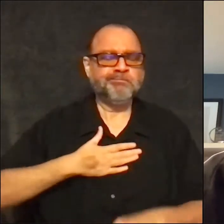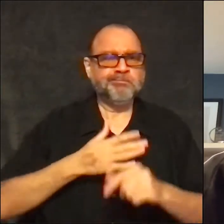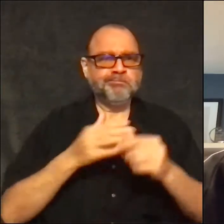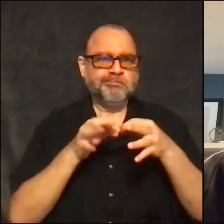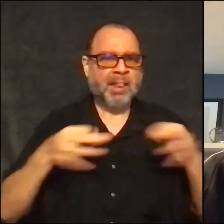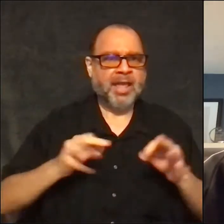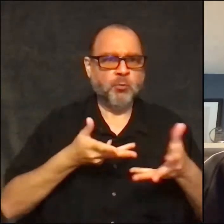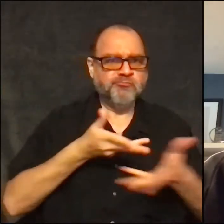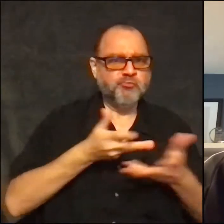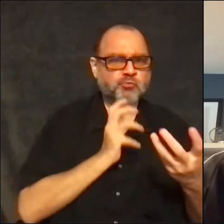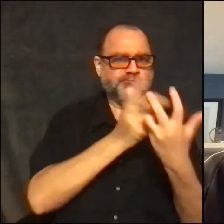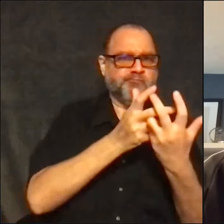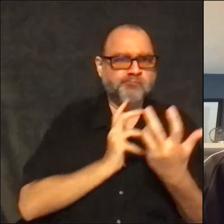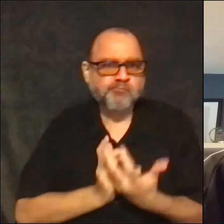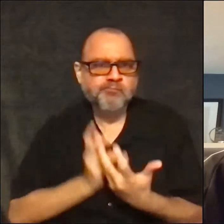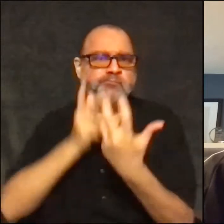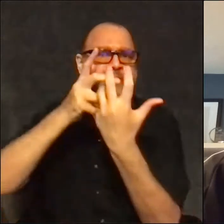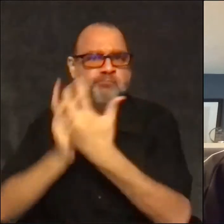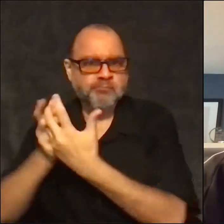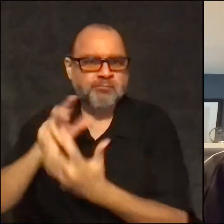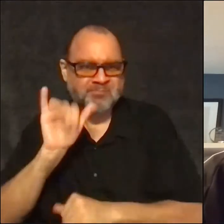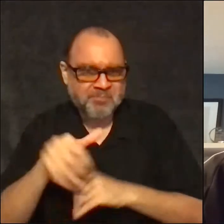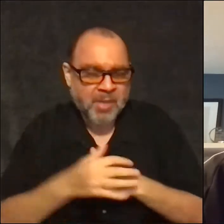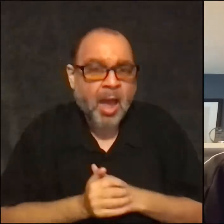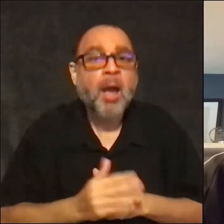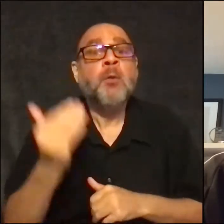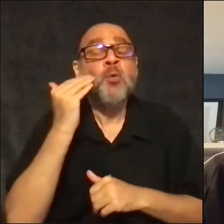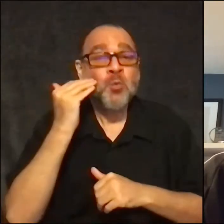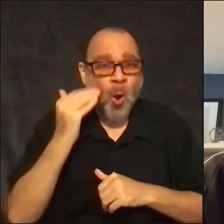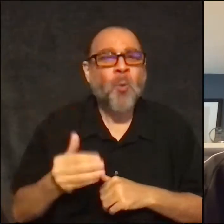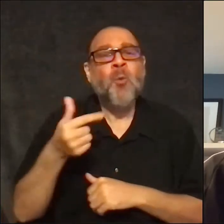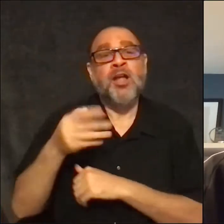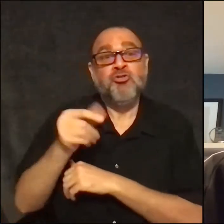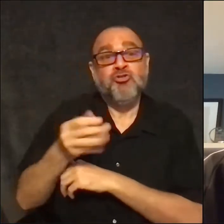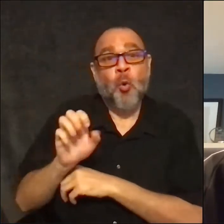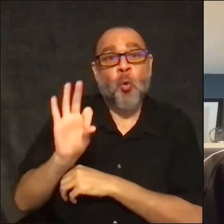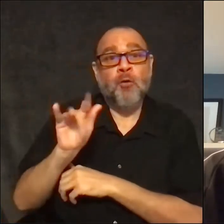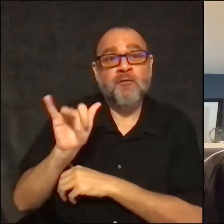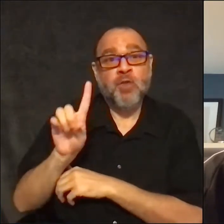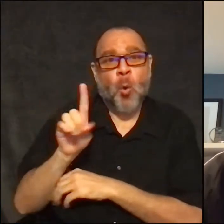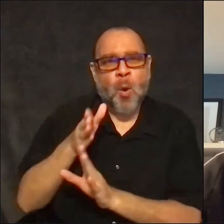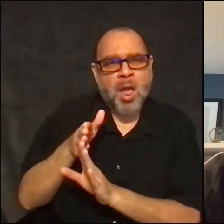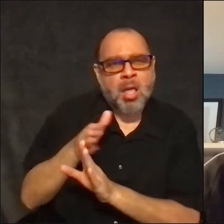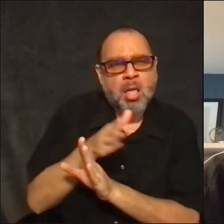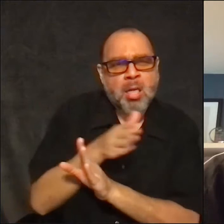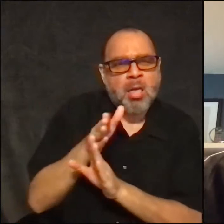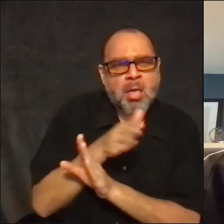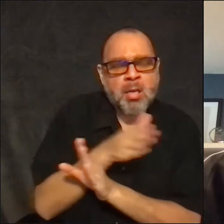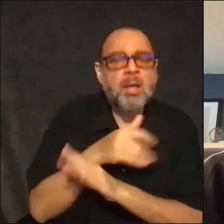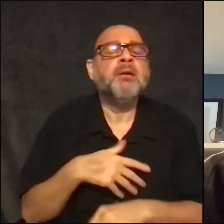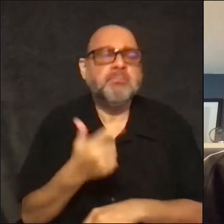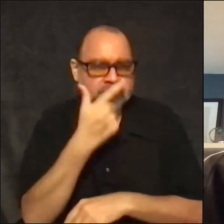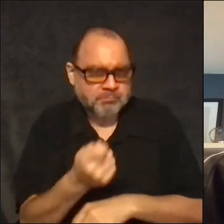to experience some increased freedoms to speak our truth openly, I was having a conversation with a wise